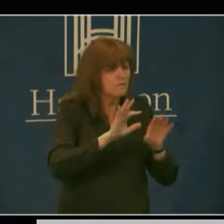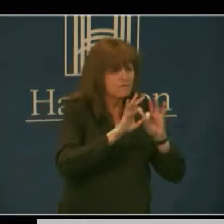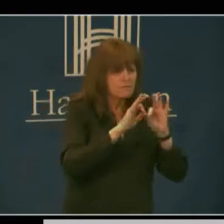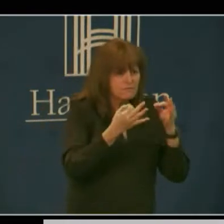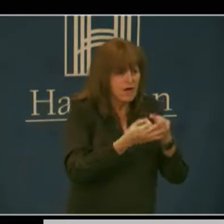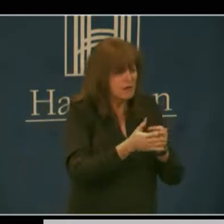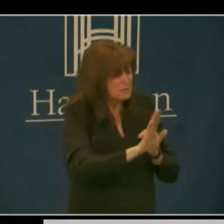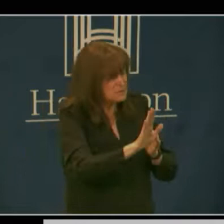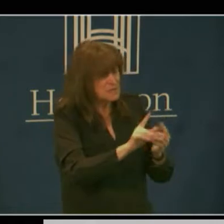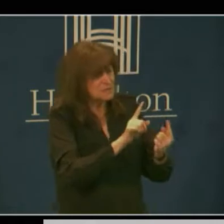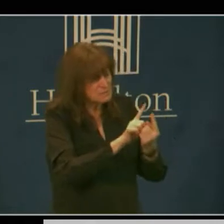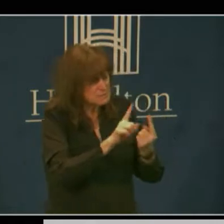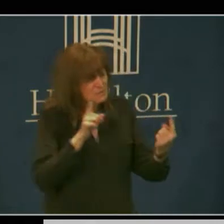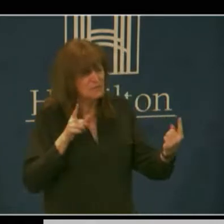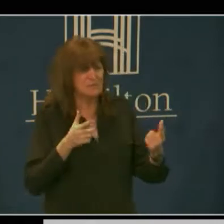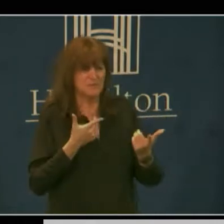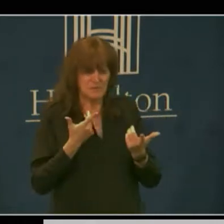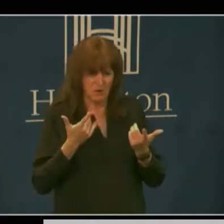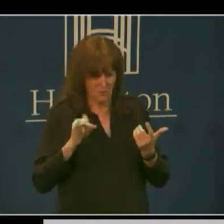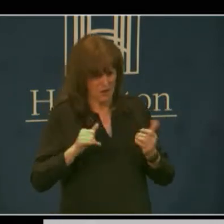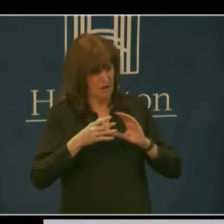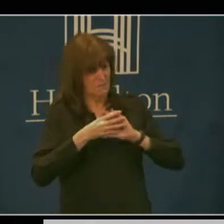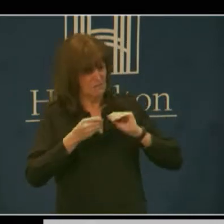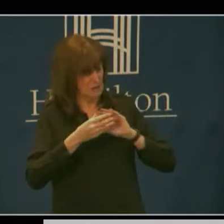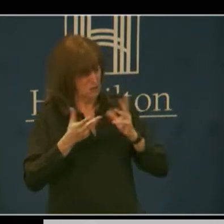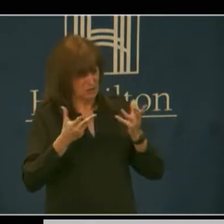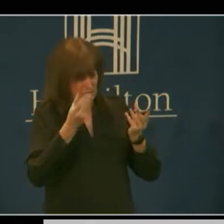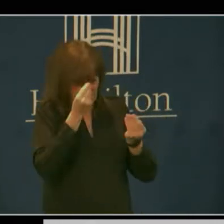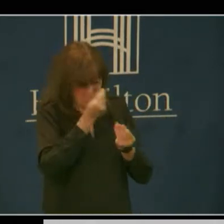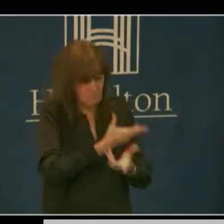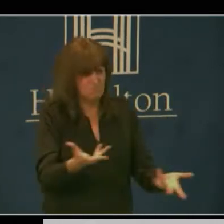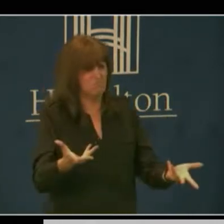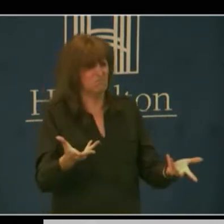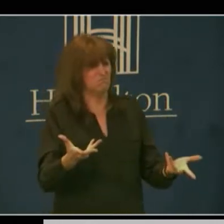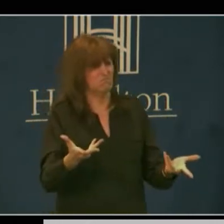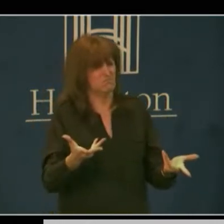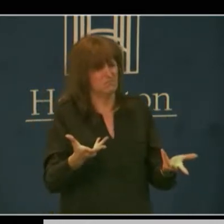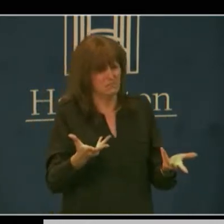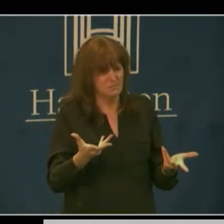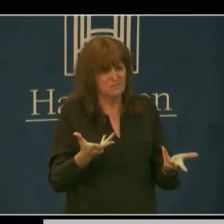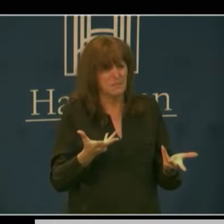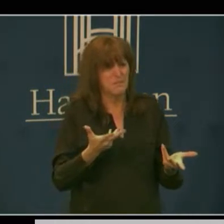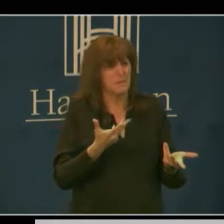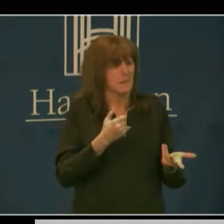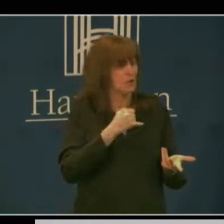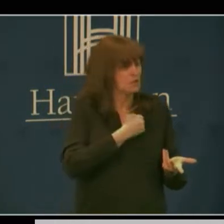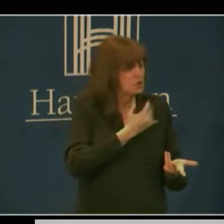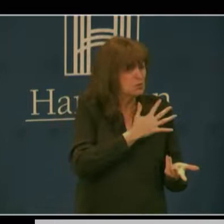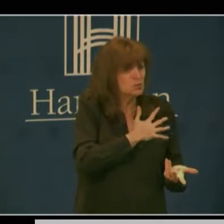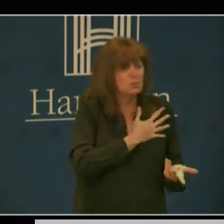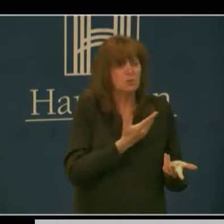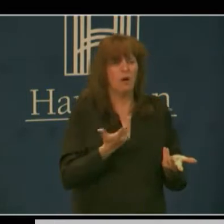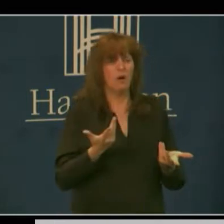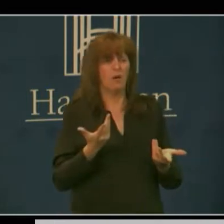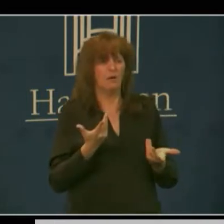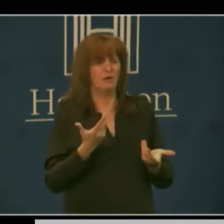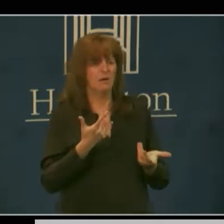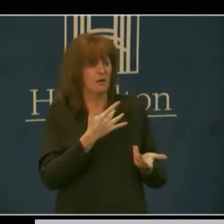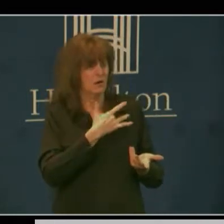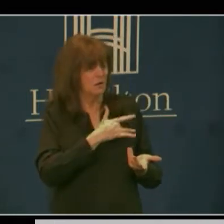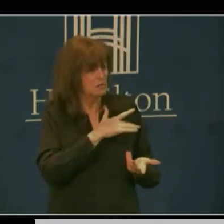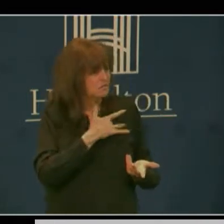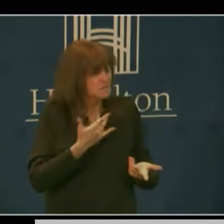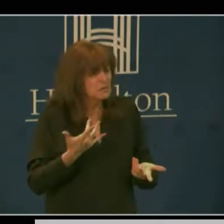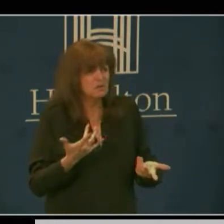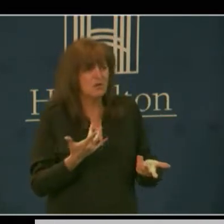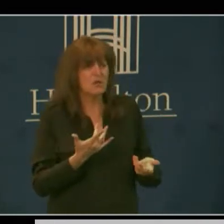usual. The Prime Minister, the Premier, our mayor, and all health officials at all levels of this country have been very, very